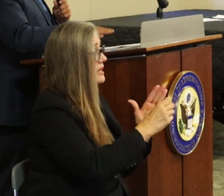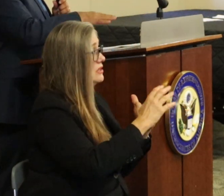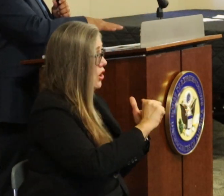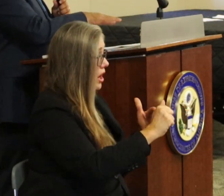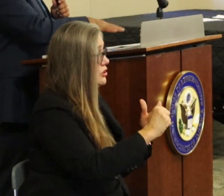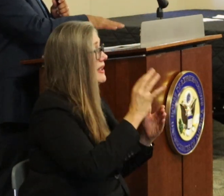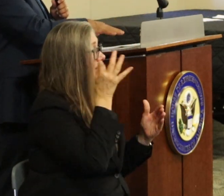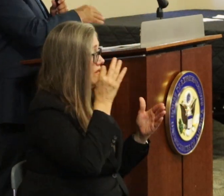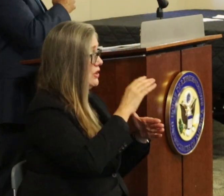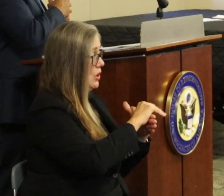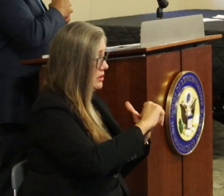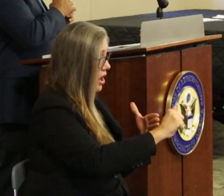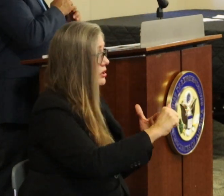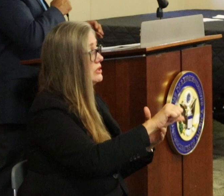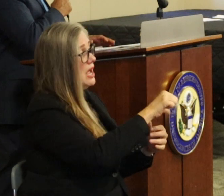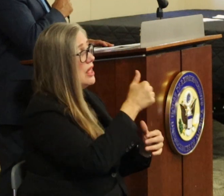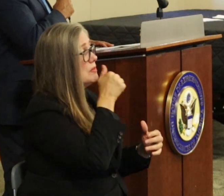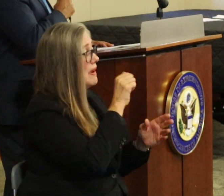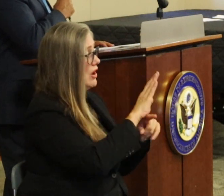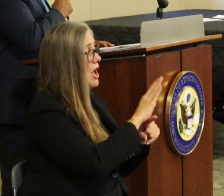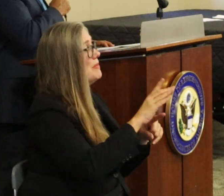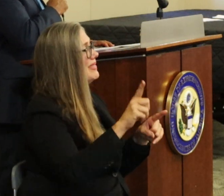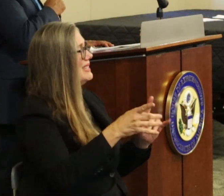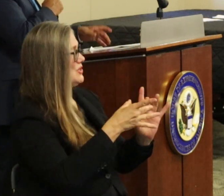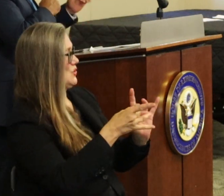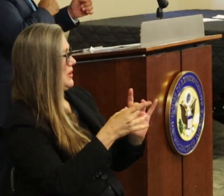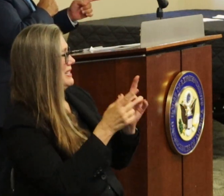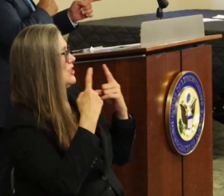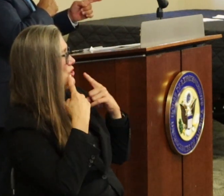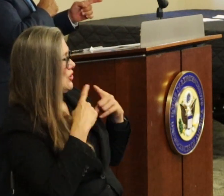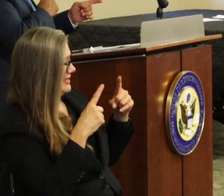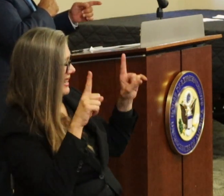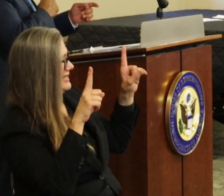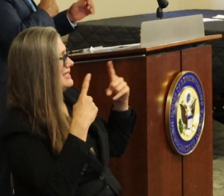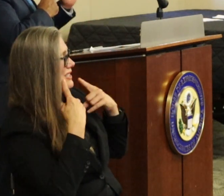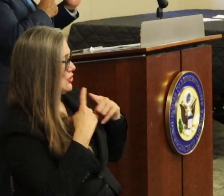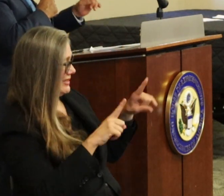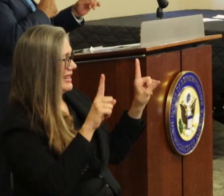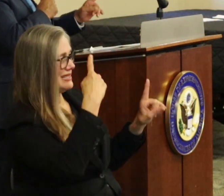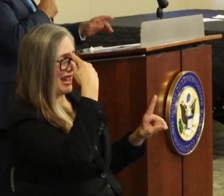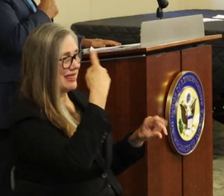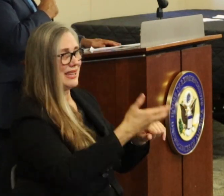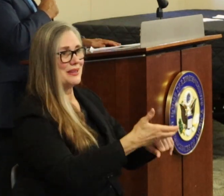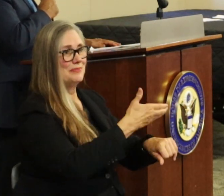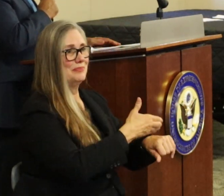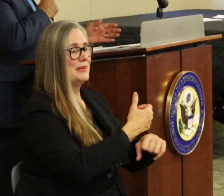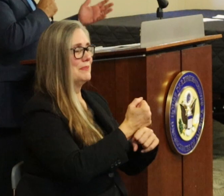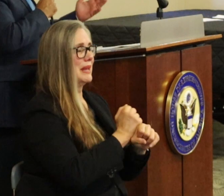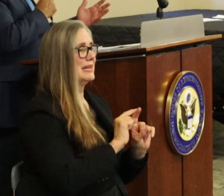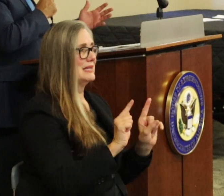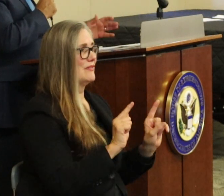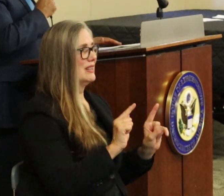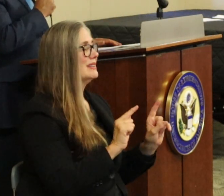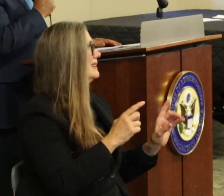more. But these are just some examples of success stories that I think are making a difference. But I know exactly what you think. You